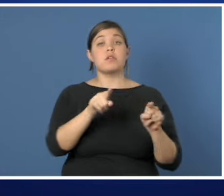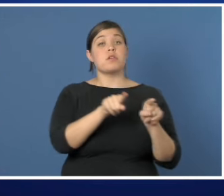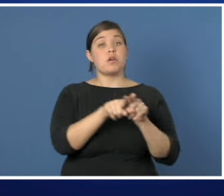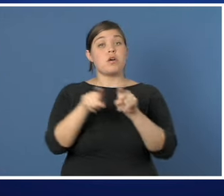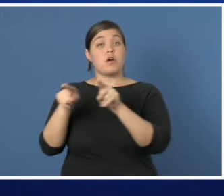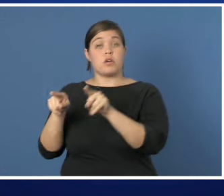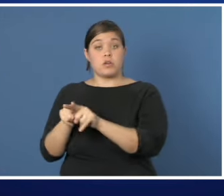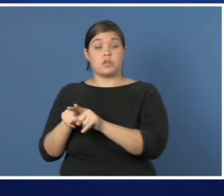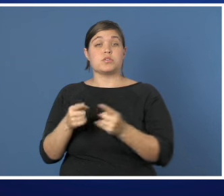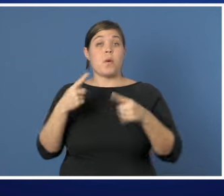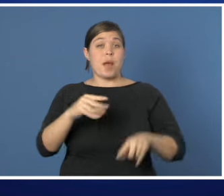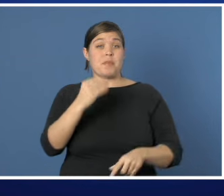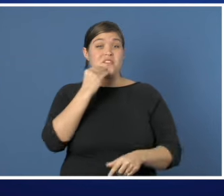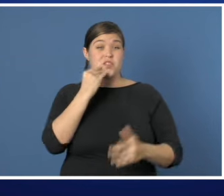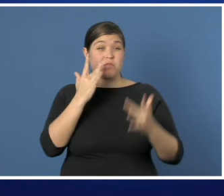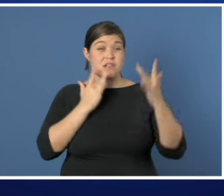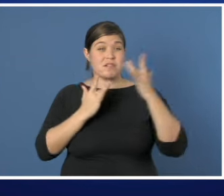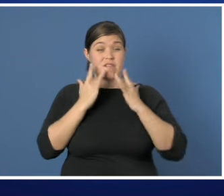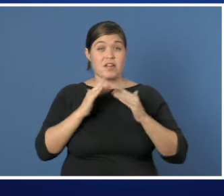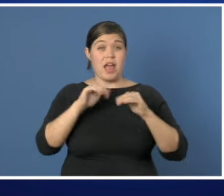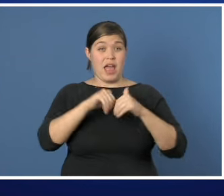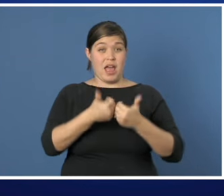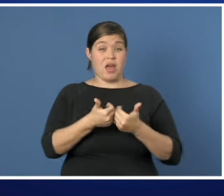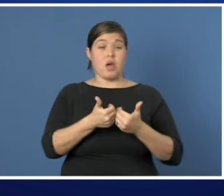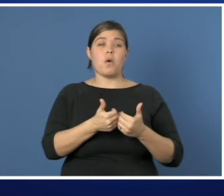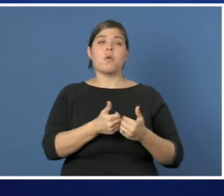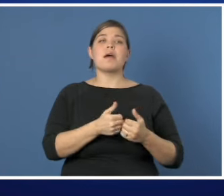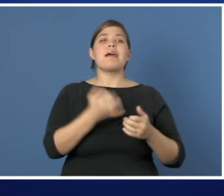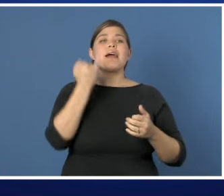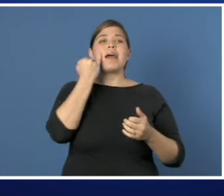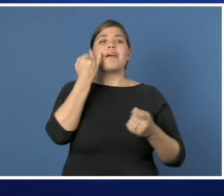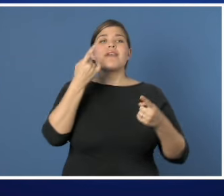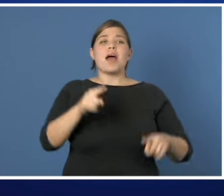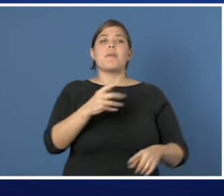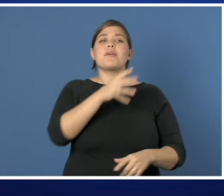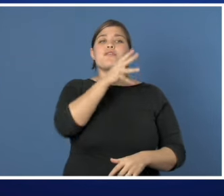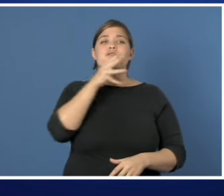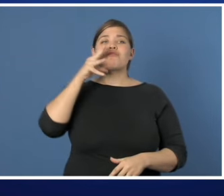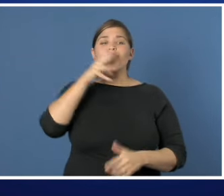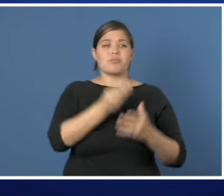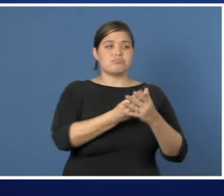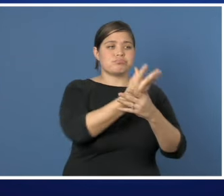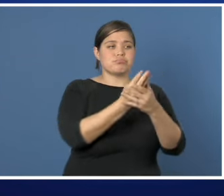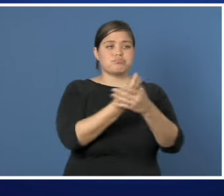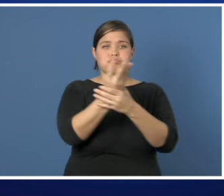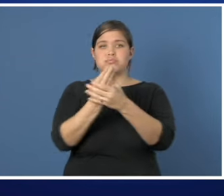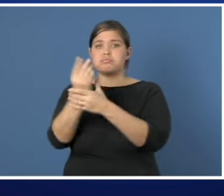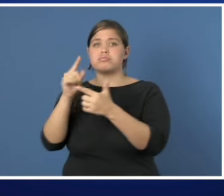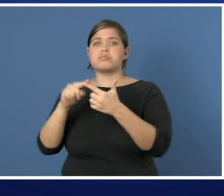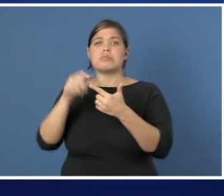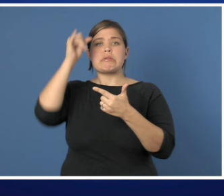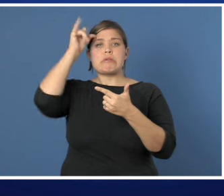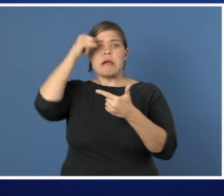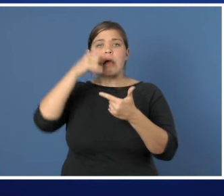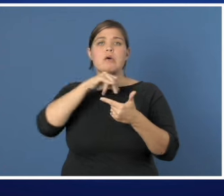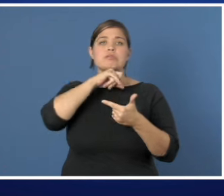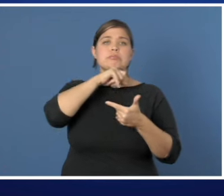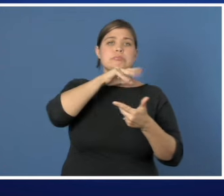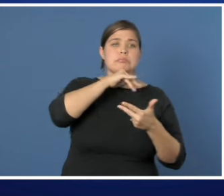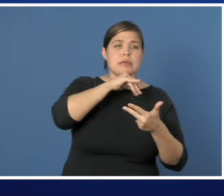Moreover, food shortages may occur if agricultural production is damaged or